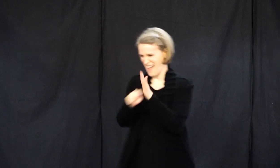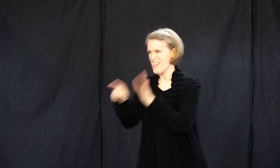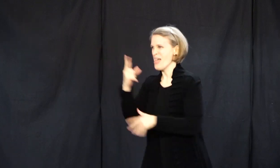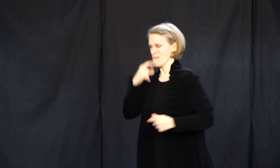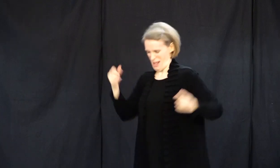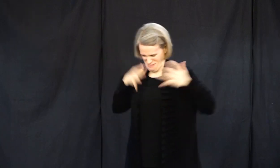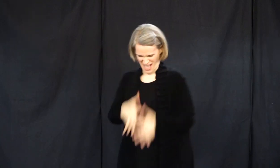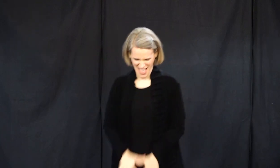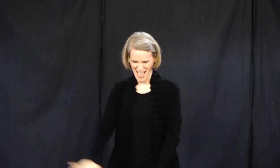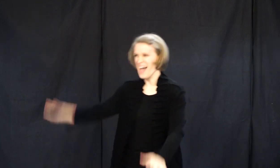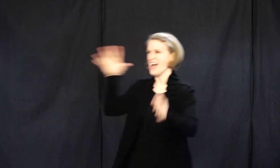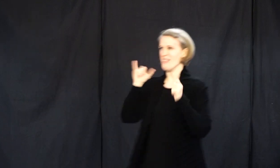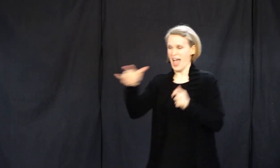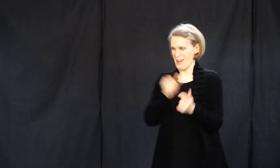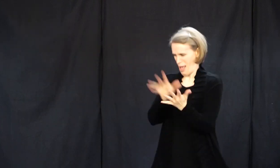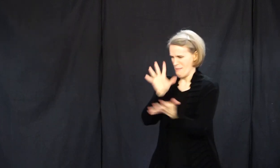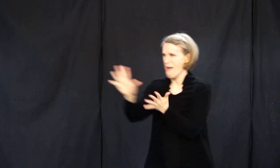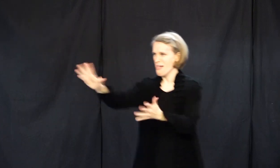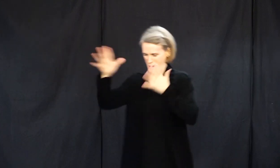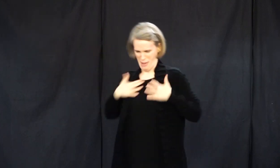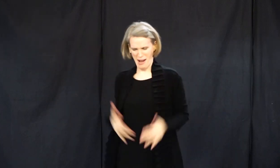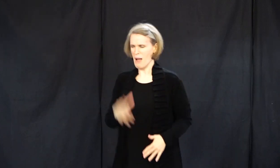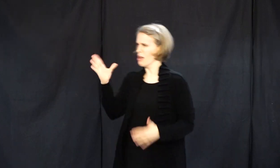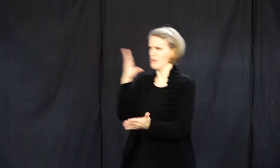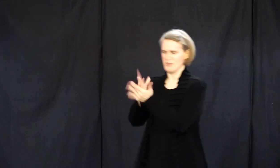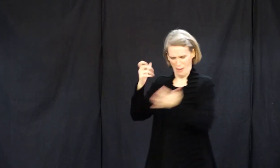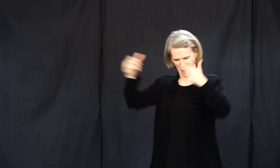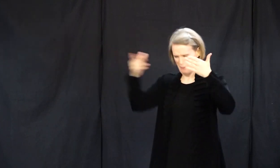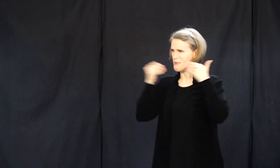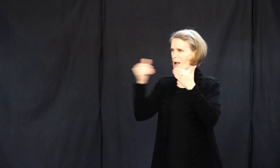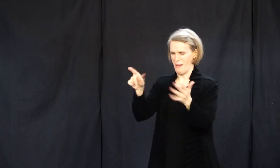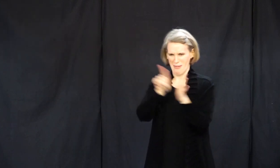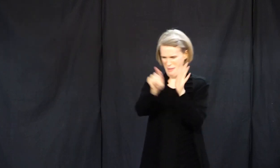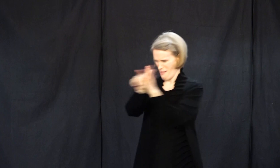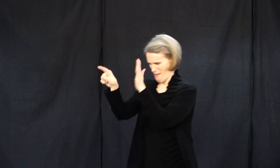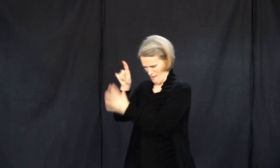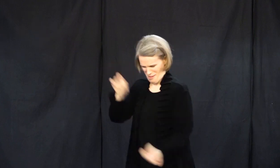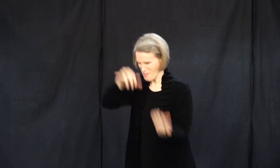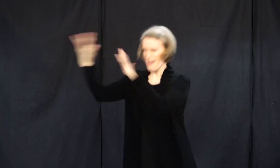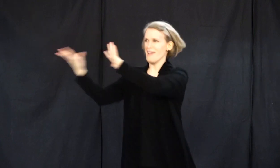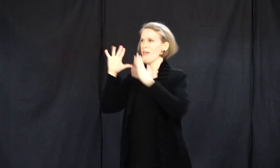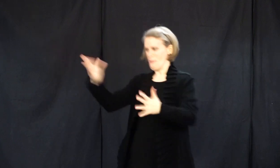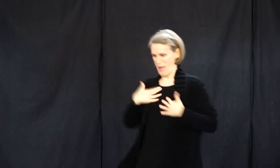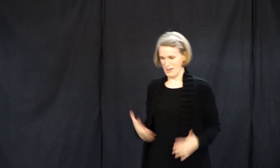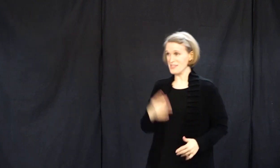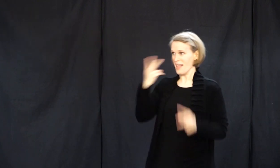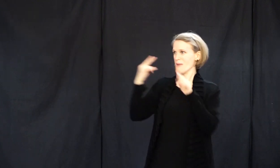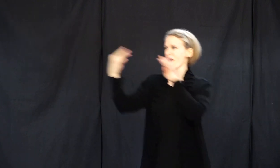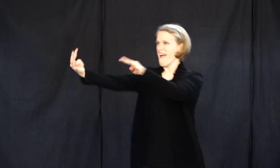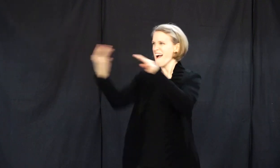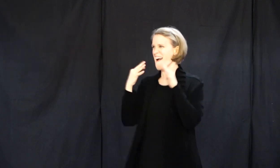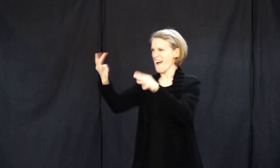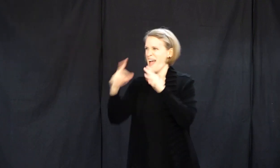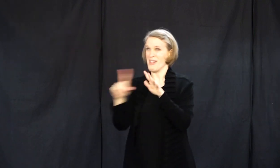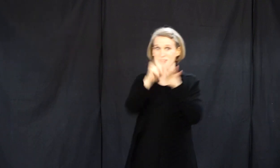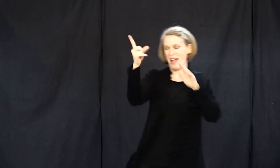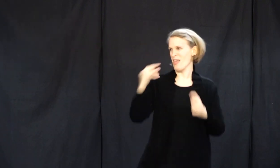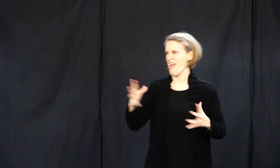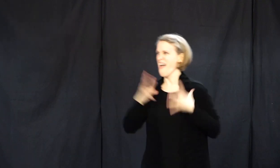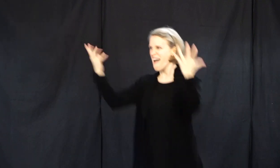blood stains. And I'm never gonna stop until I make them drop, I burn them up and scatter the remains down. Watch me engaging them, escaping them and rating them out.